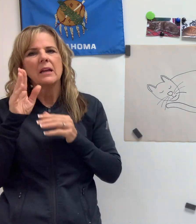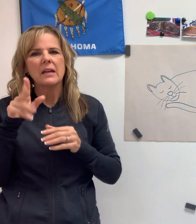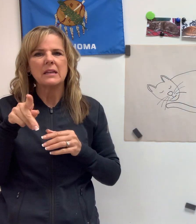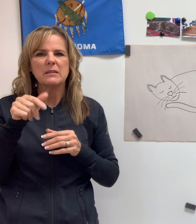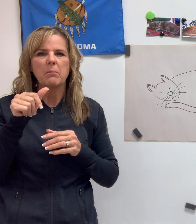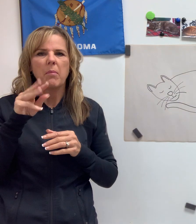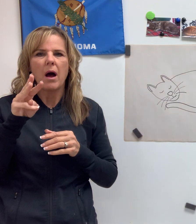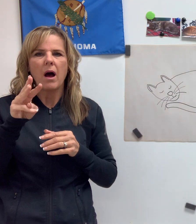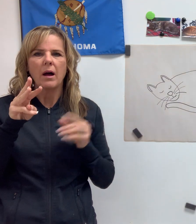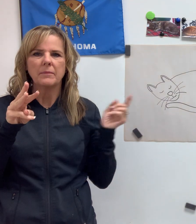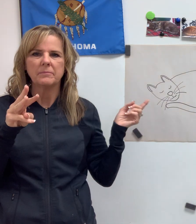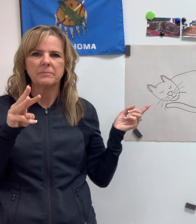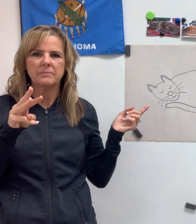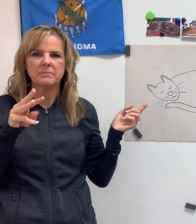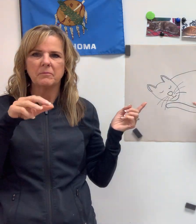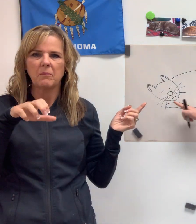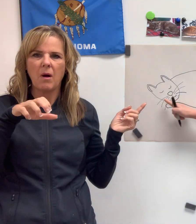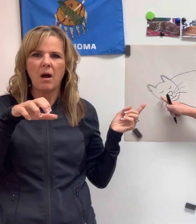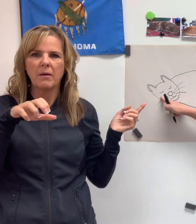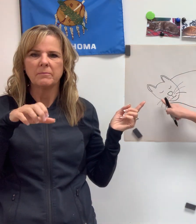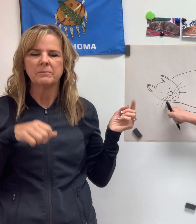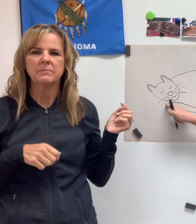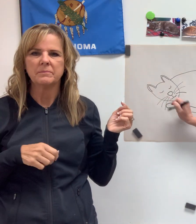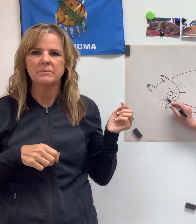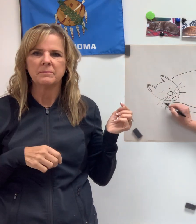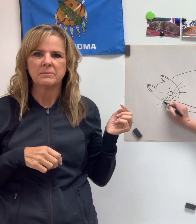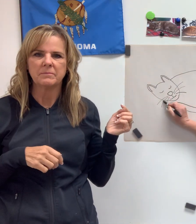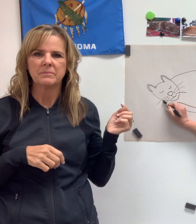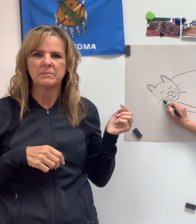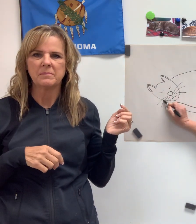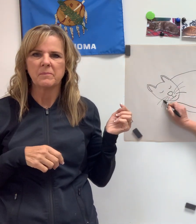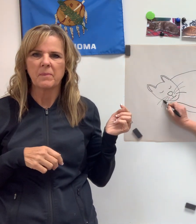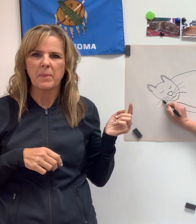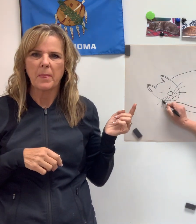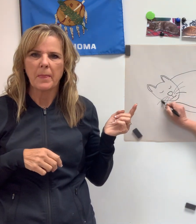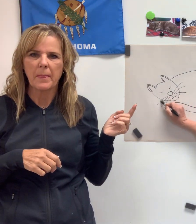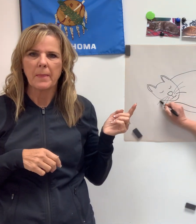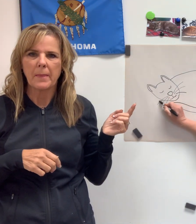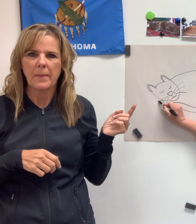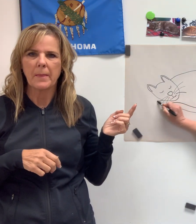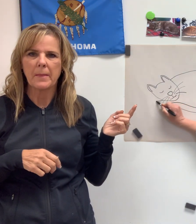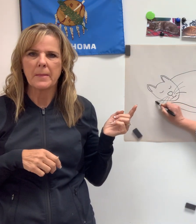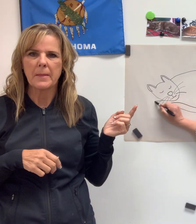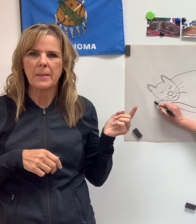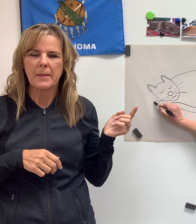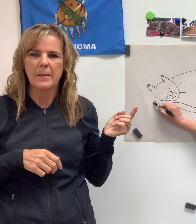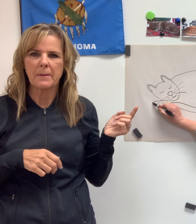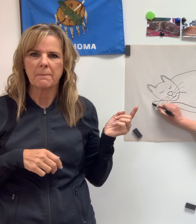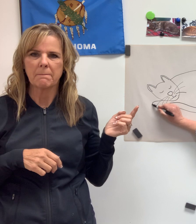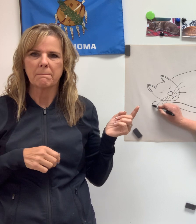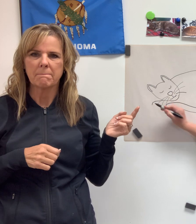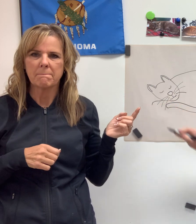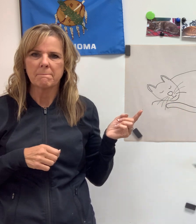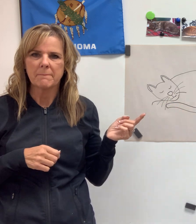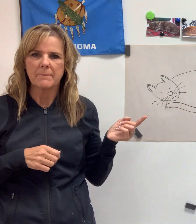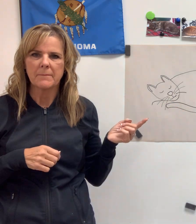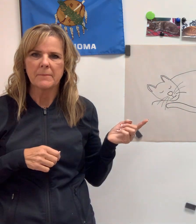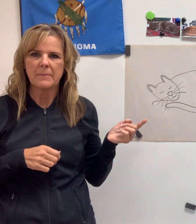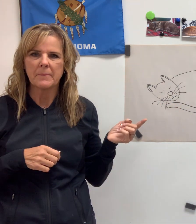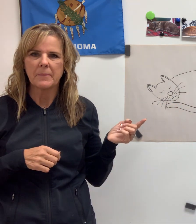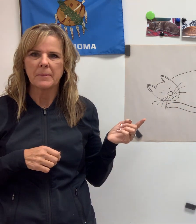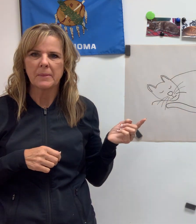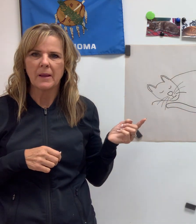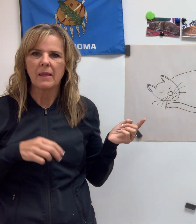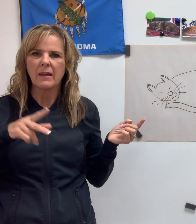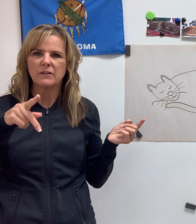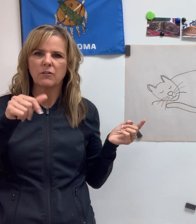a little bit of his paw. So in between his face and his tail, I'm gonna go ahead and make a curved line that comes forward